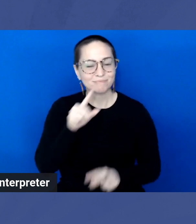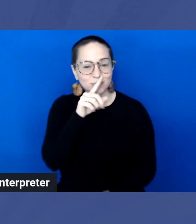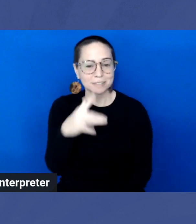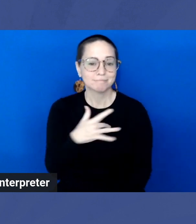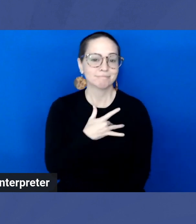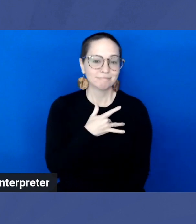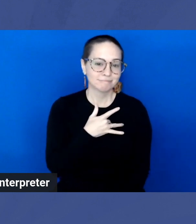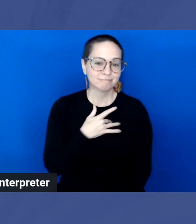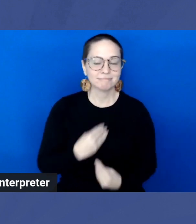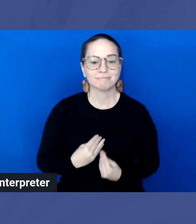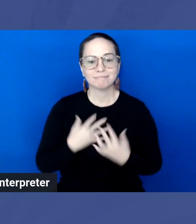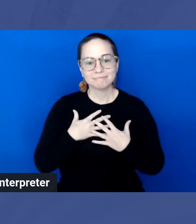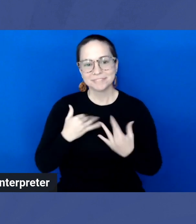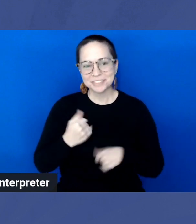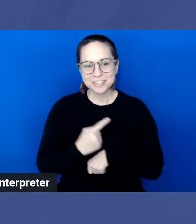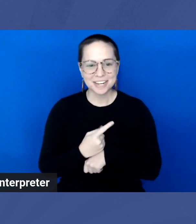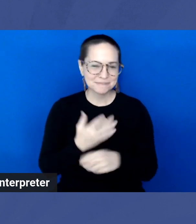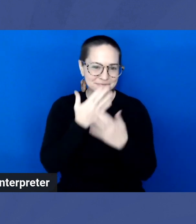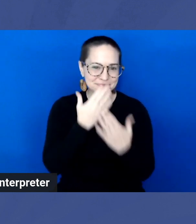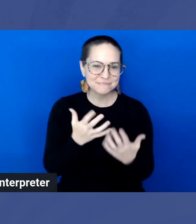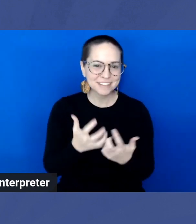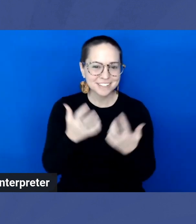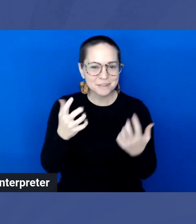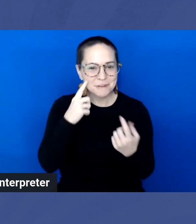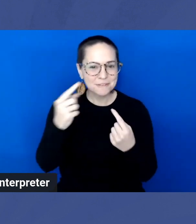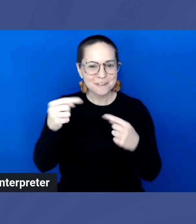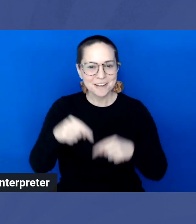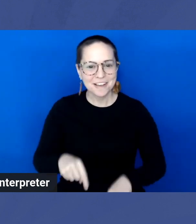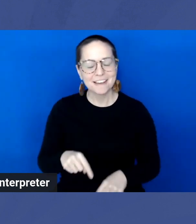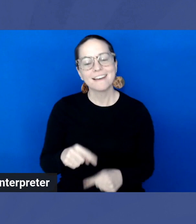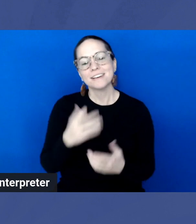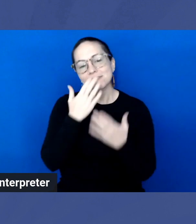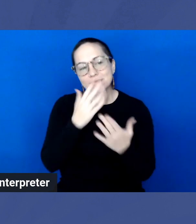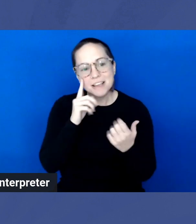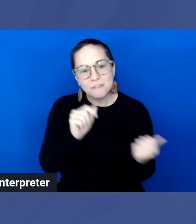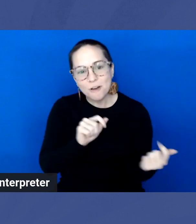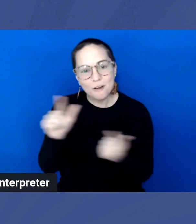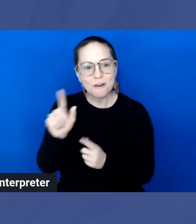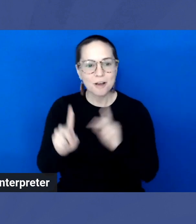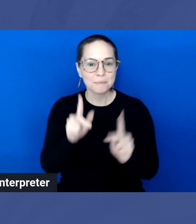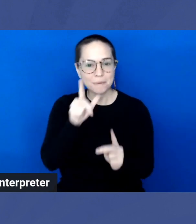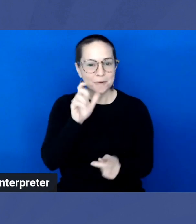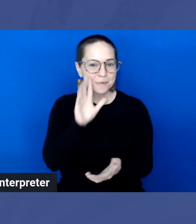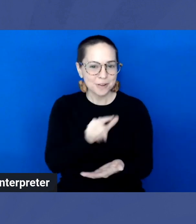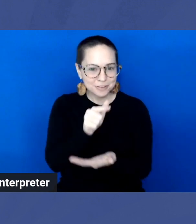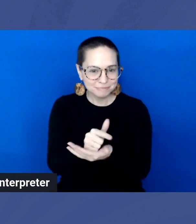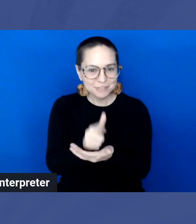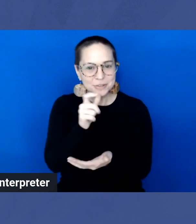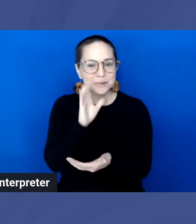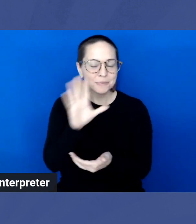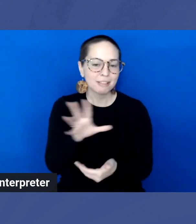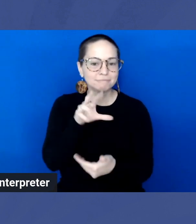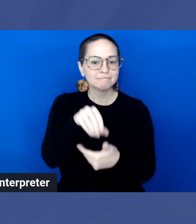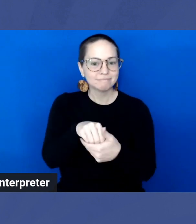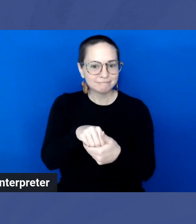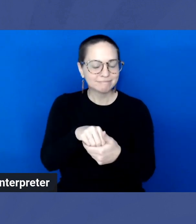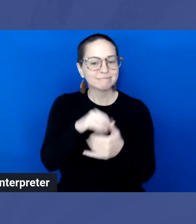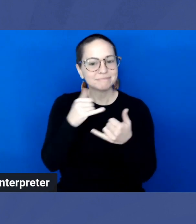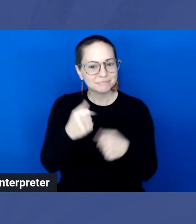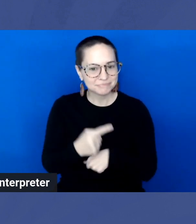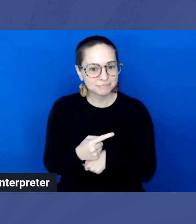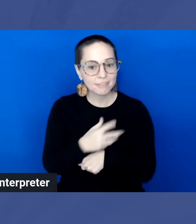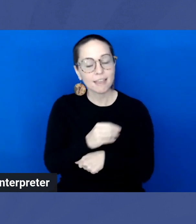store for you today. So thank you so much for being here. Thank you to all of the graduates for participating in this program. And please